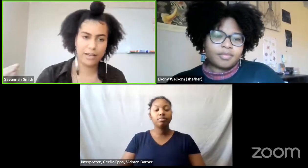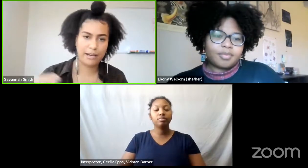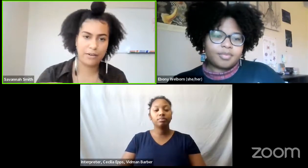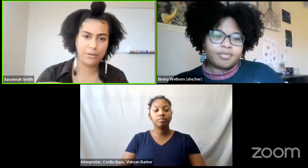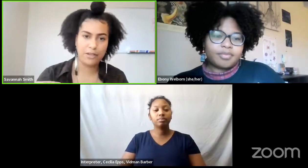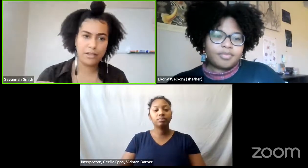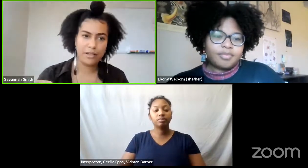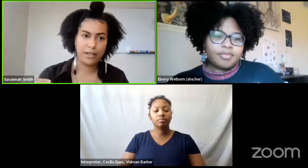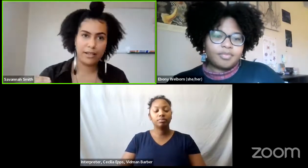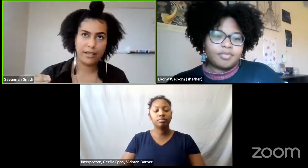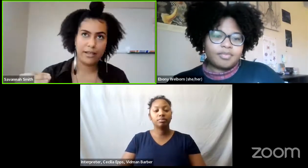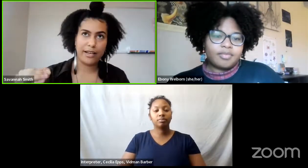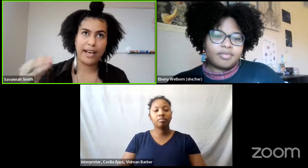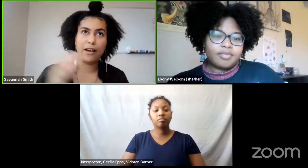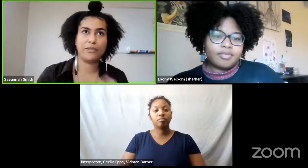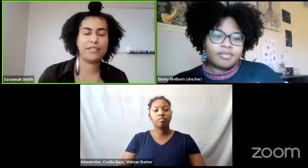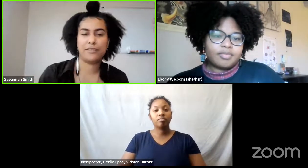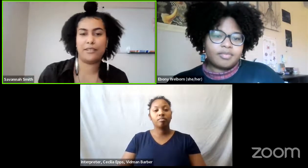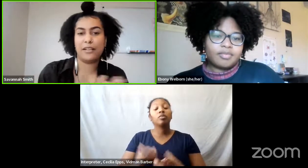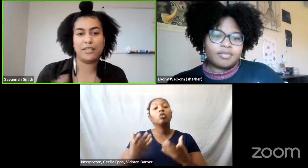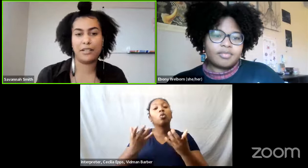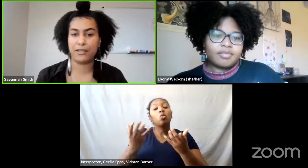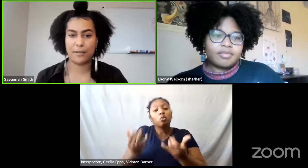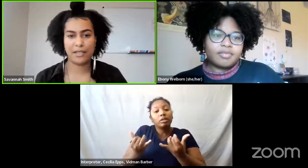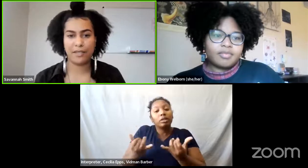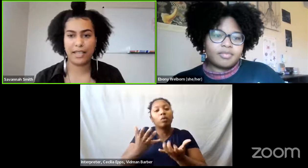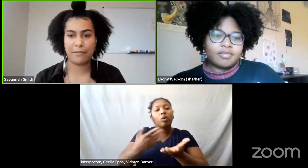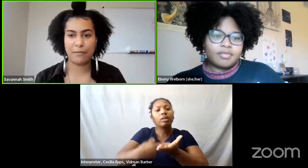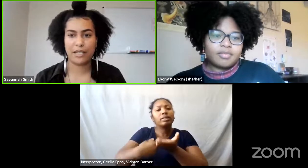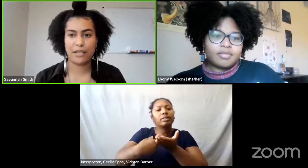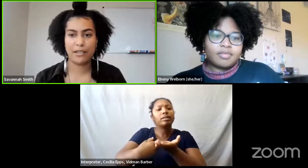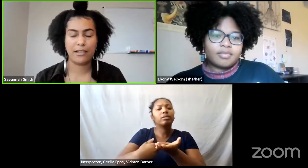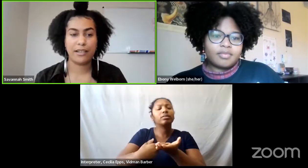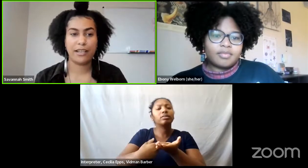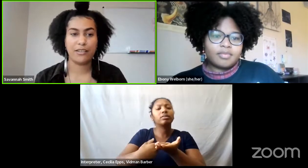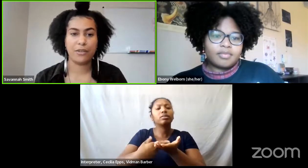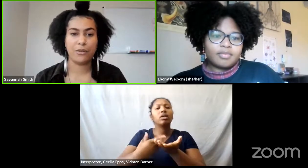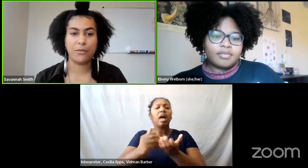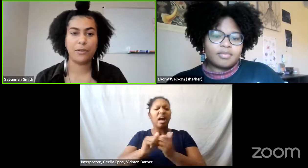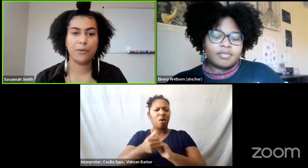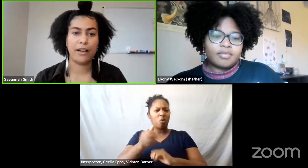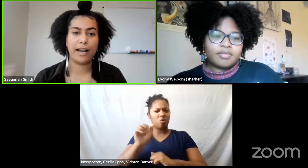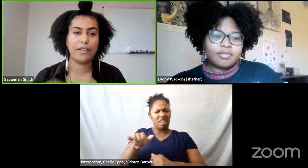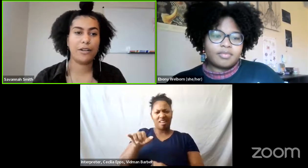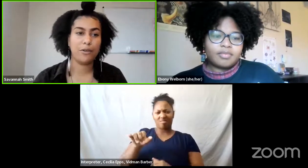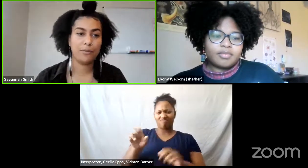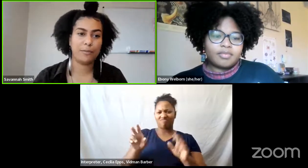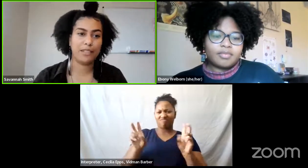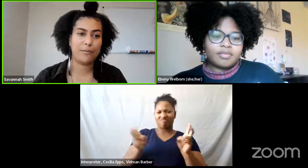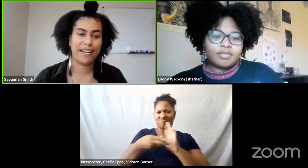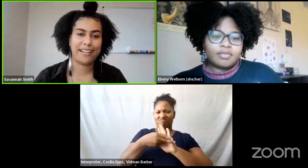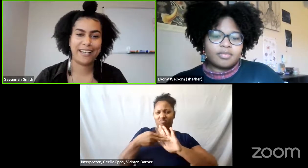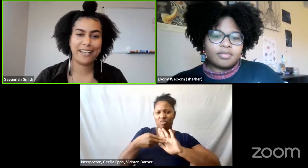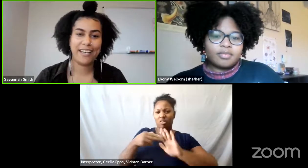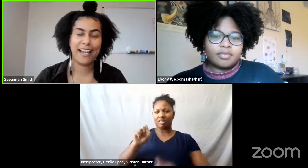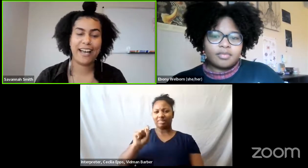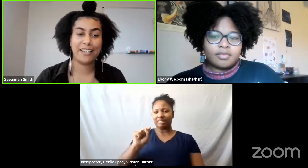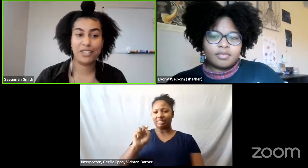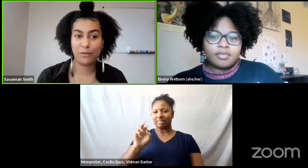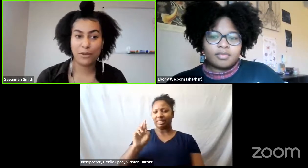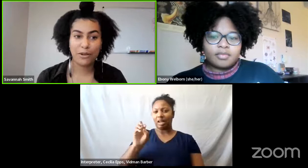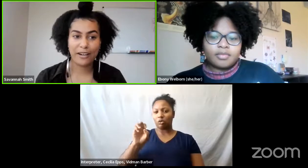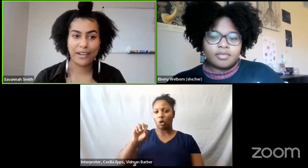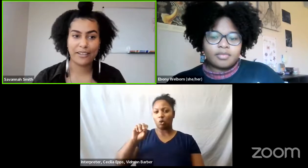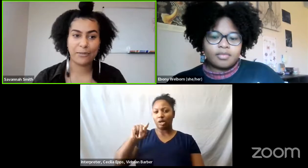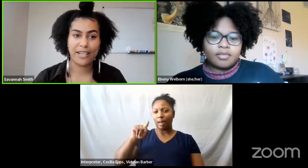lines of how these stereotypes even came to be. And so I know from looking back